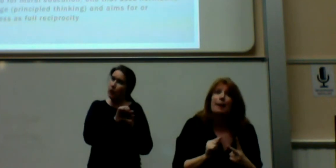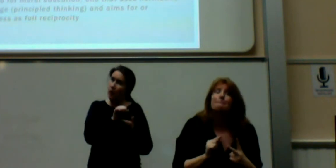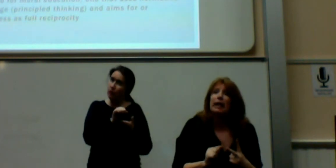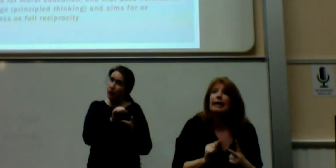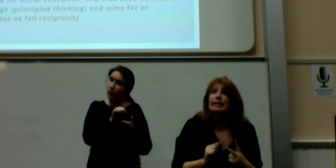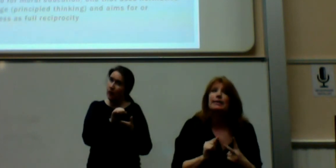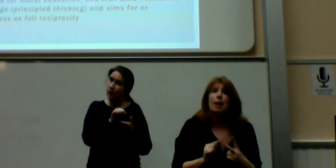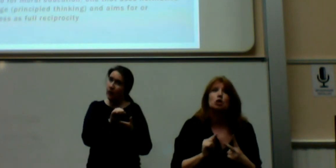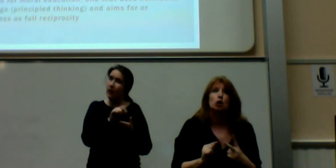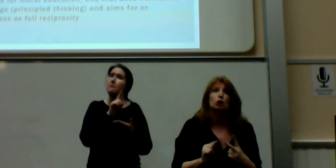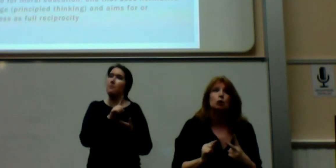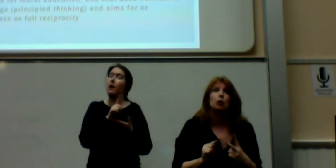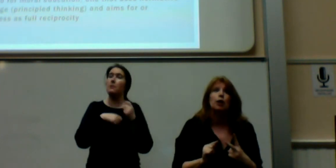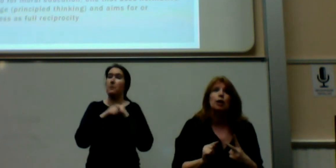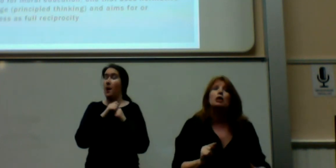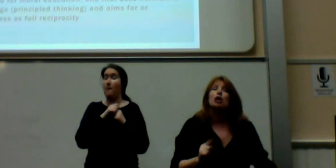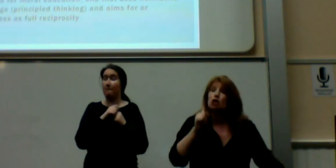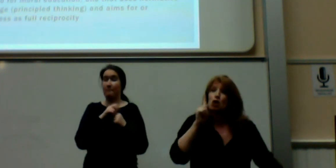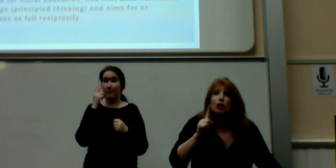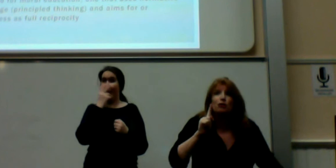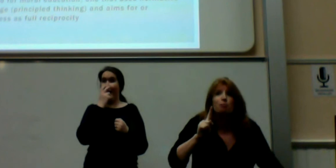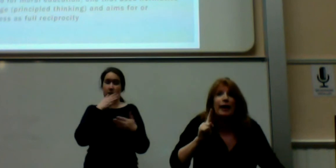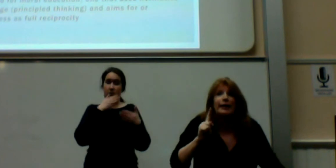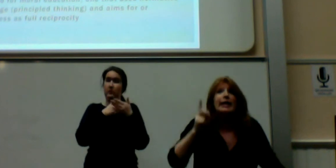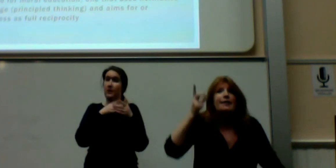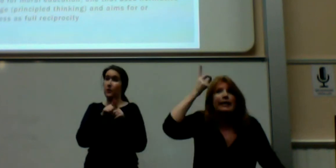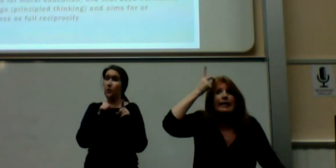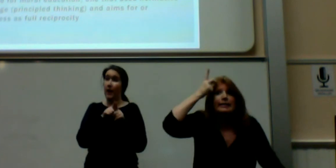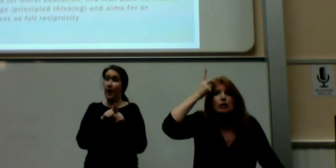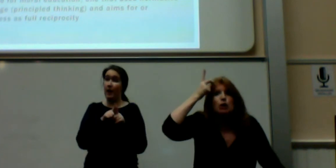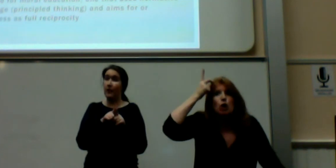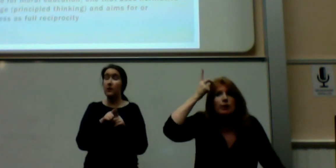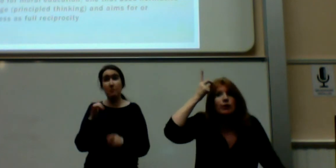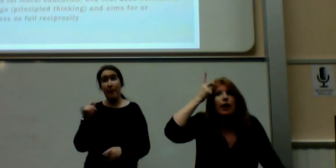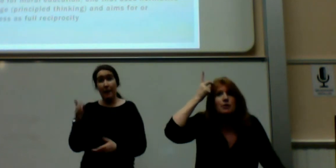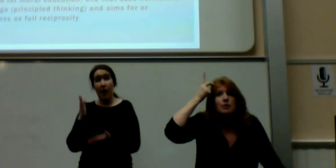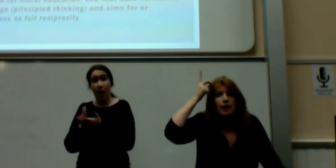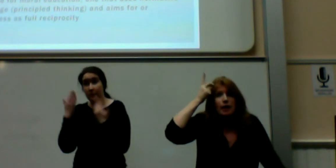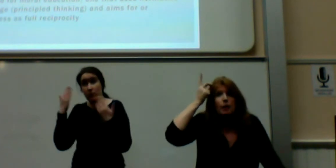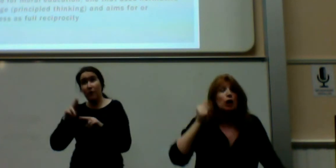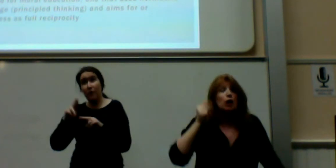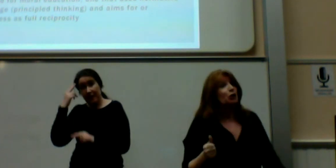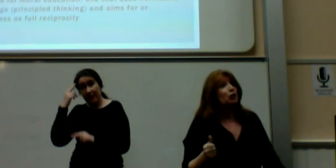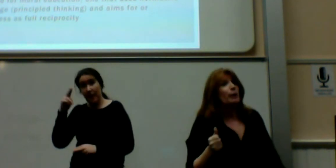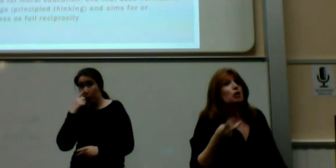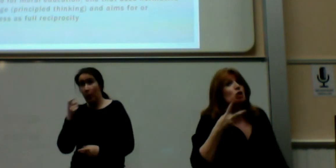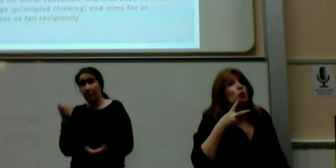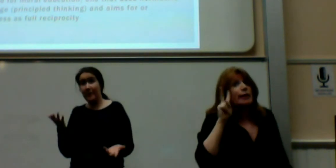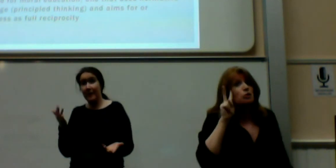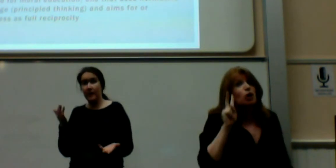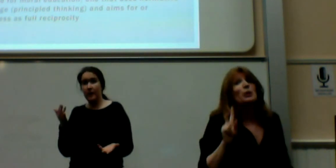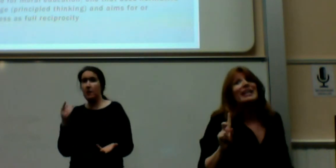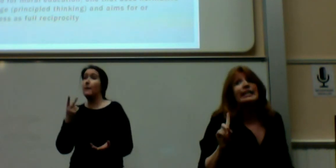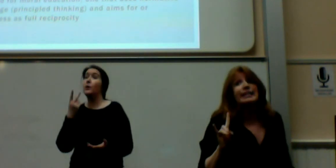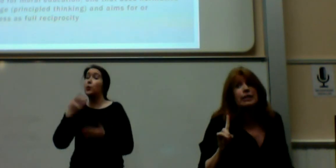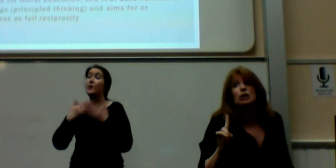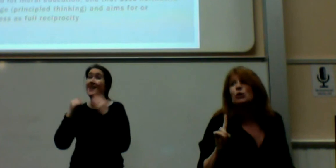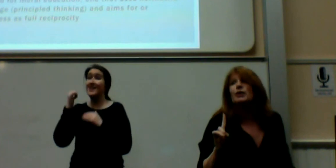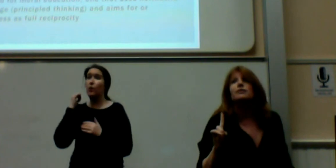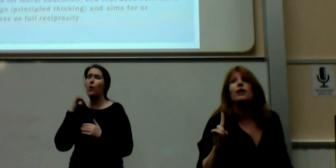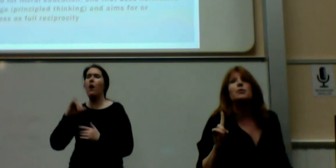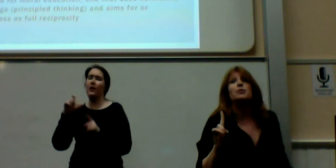problem is that blinded them too, because it could have been that he didn't know his father's name. It could have been that 2 days ago